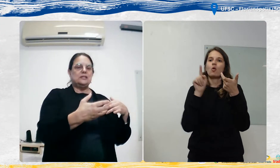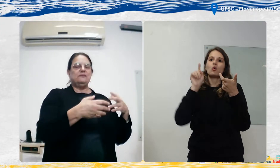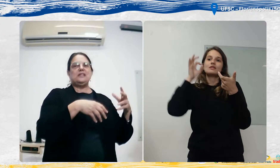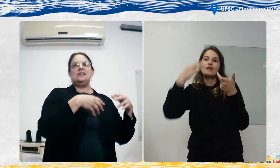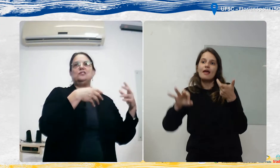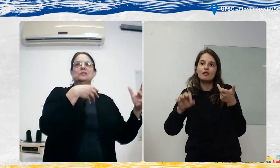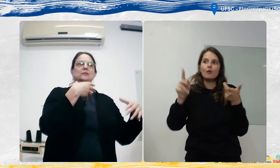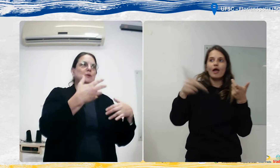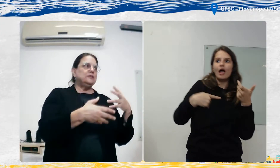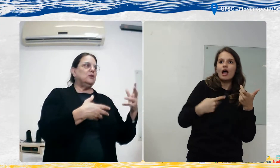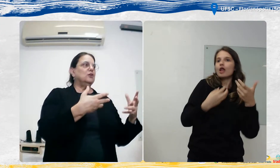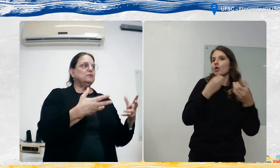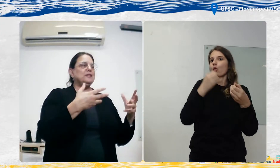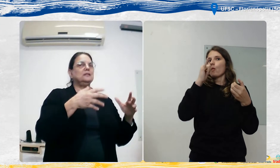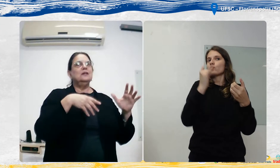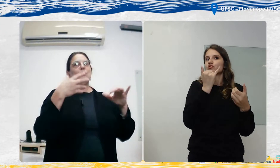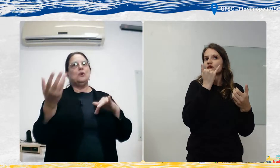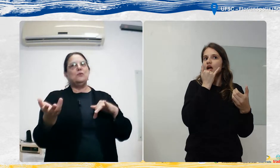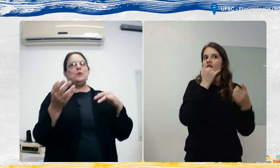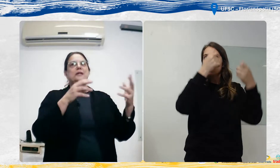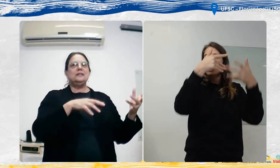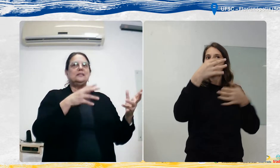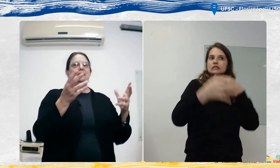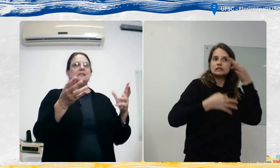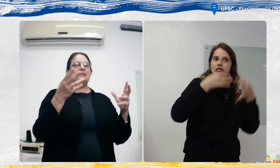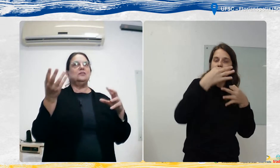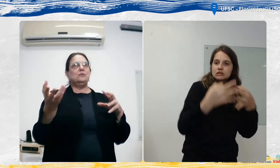and justifications? What's our argument? What are the